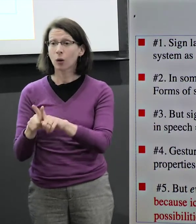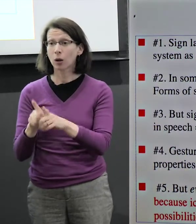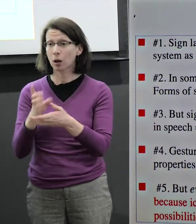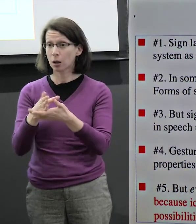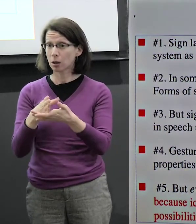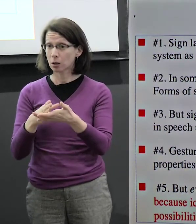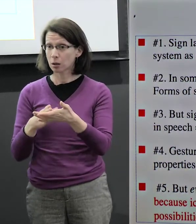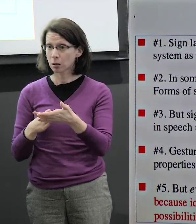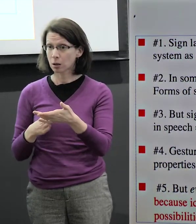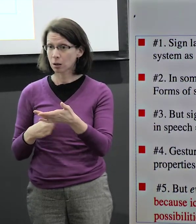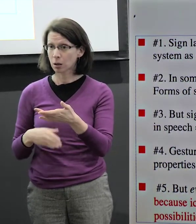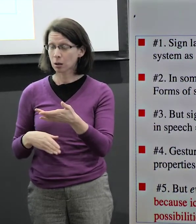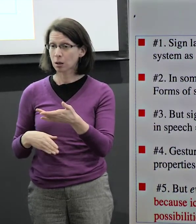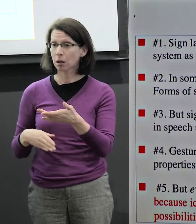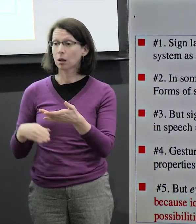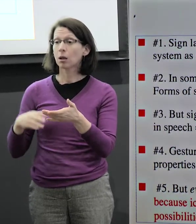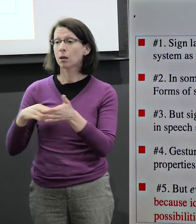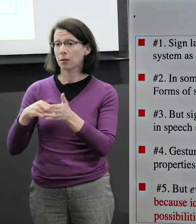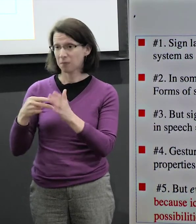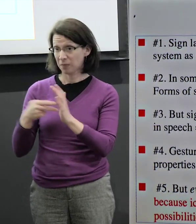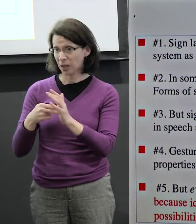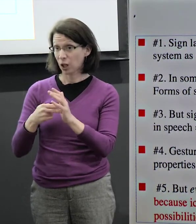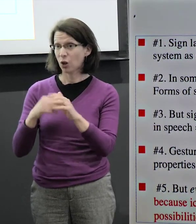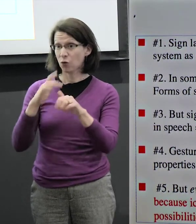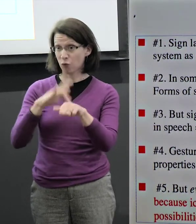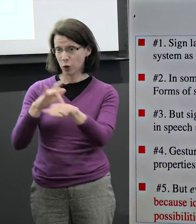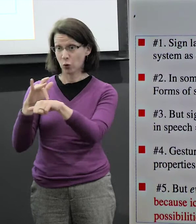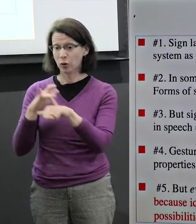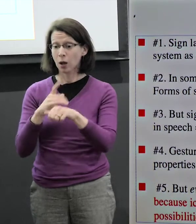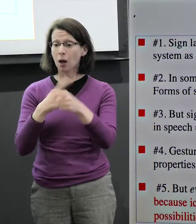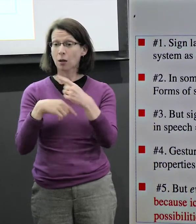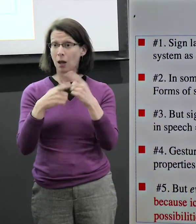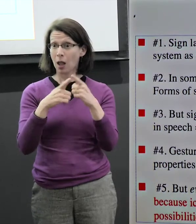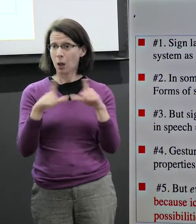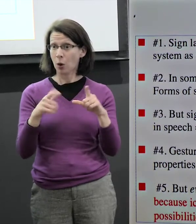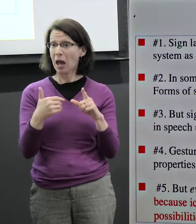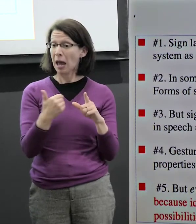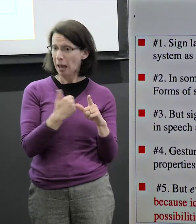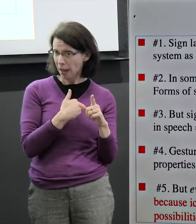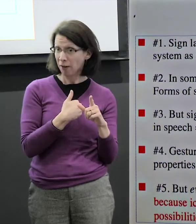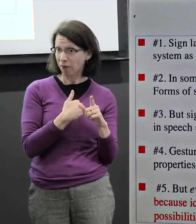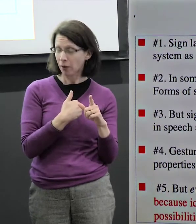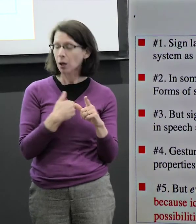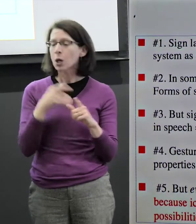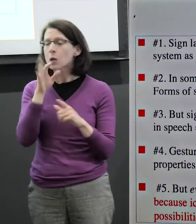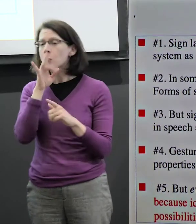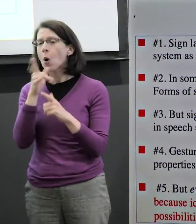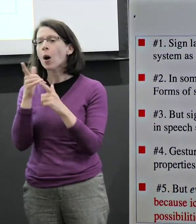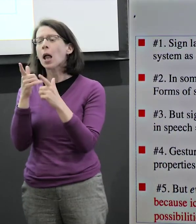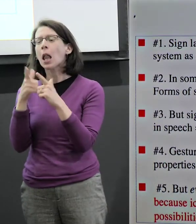certain semantic resources which are present in sign language, but not very much in spoken language.